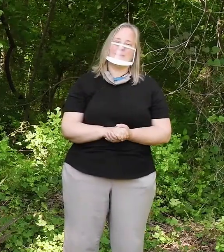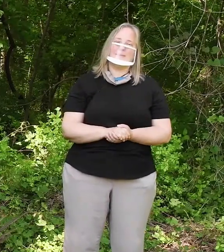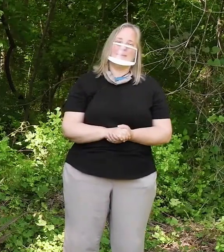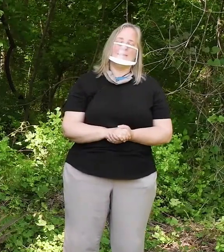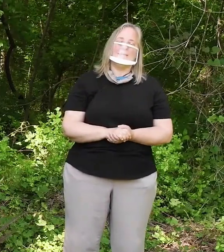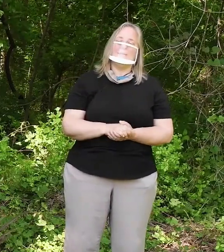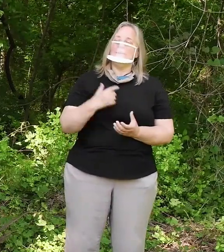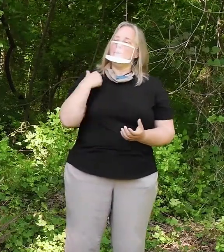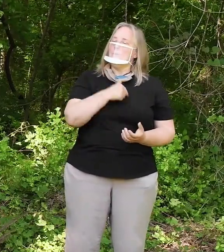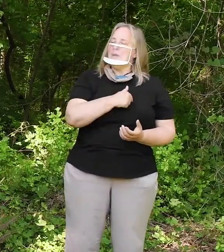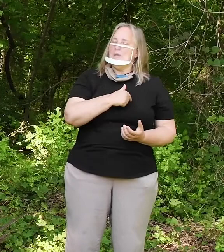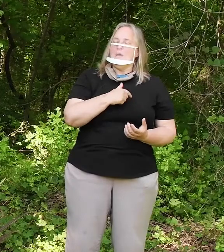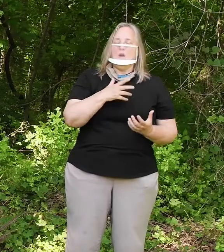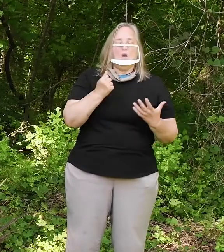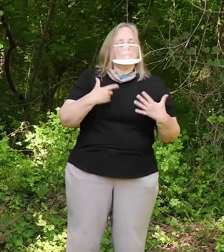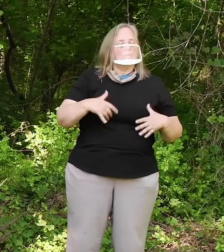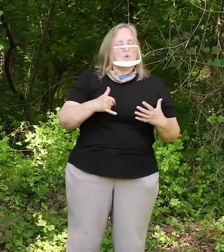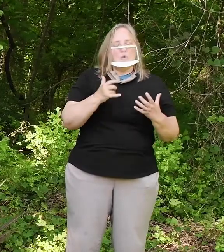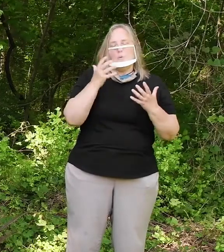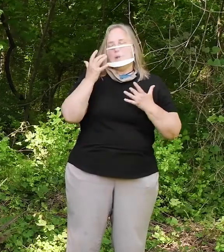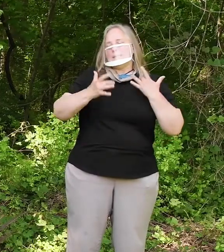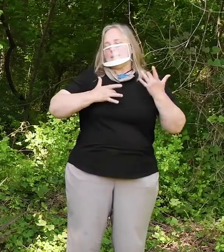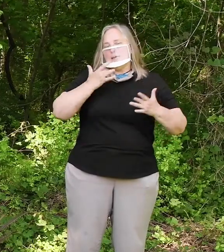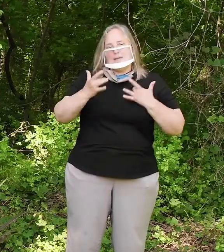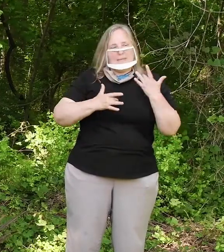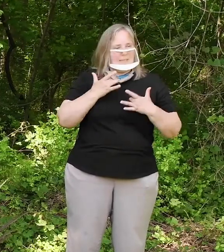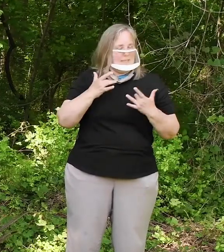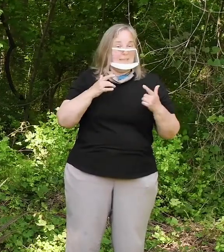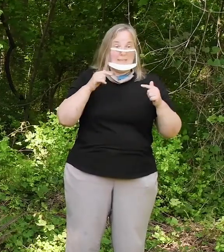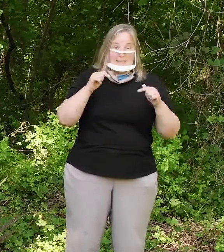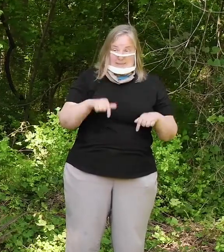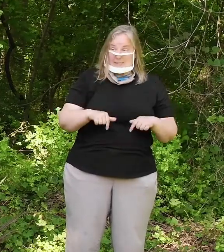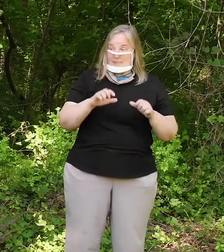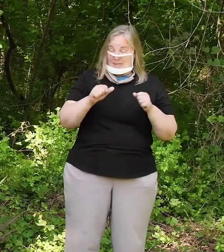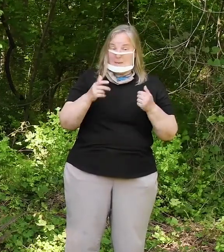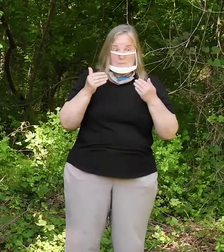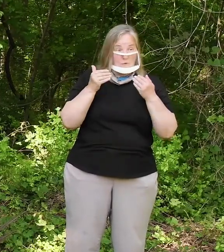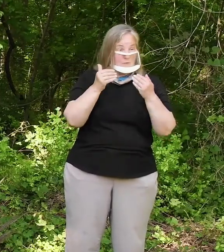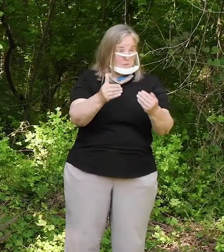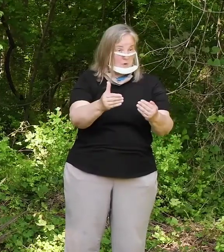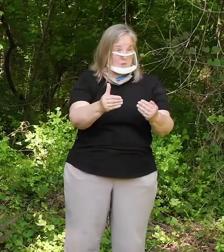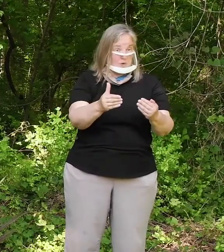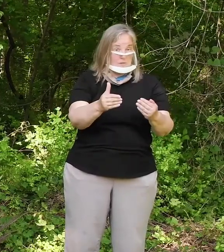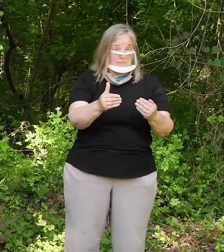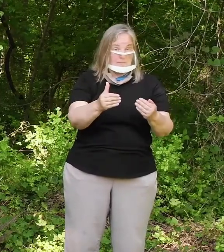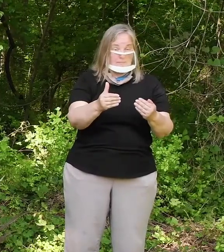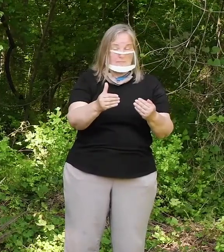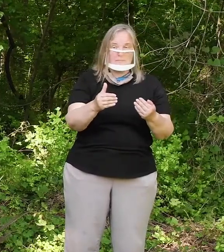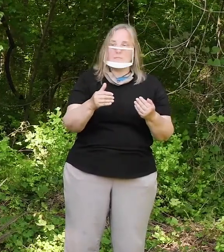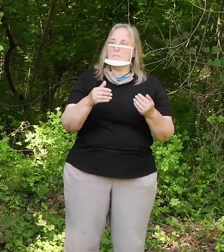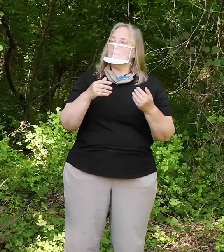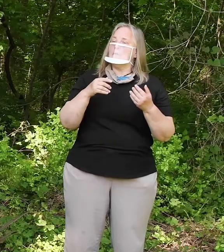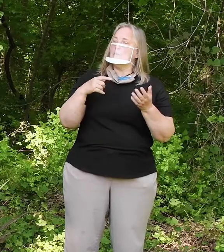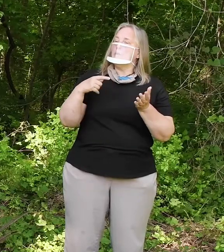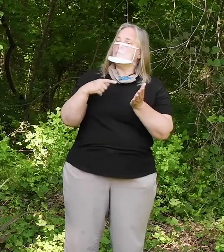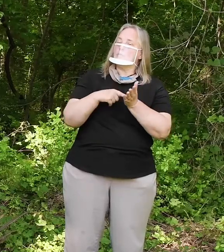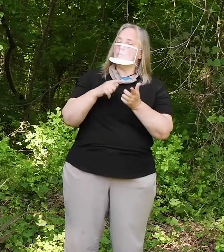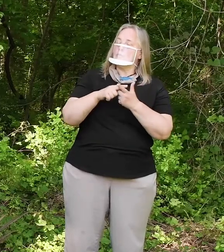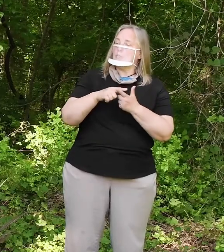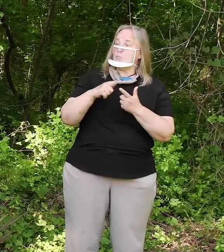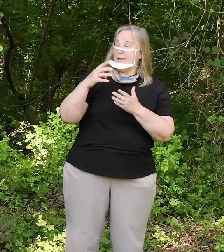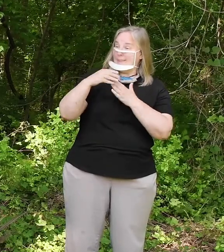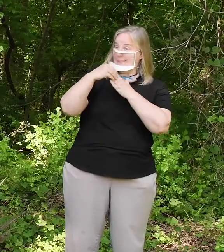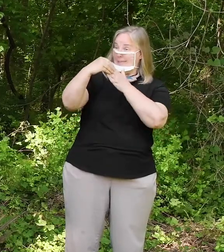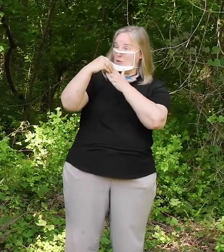We are so very excited that this is able to move forward due to the